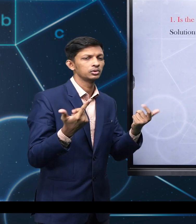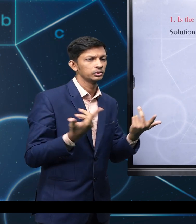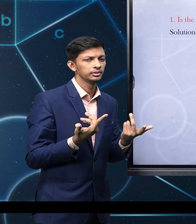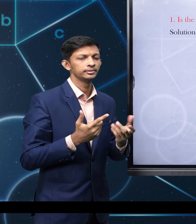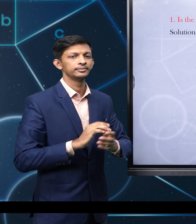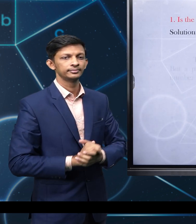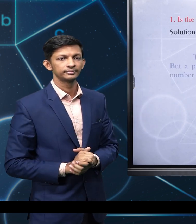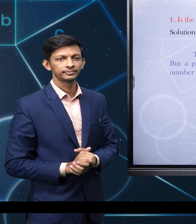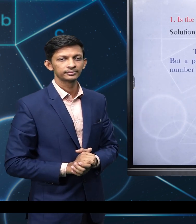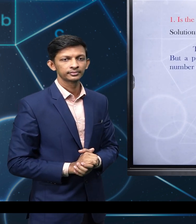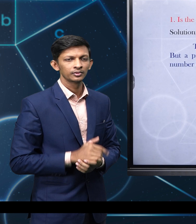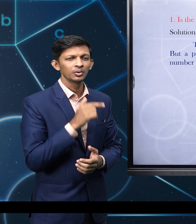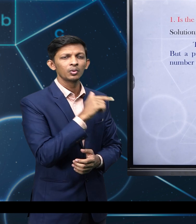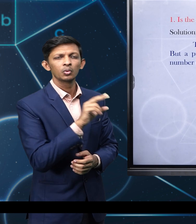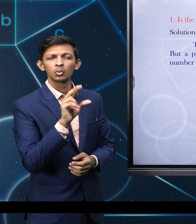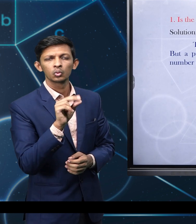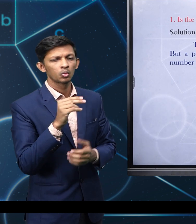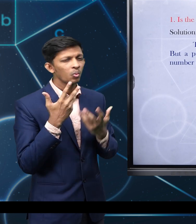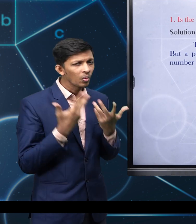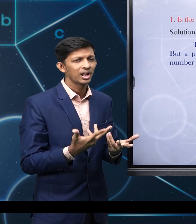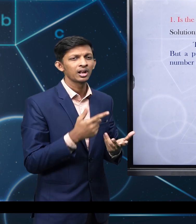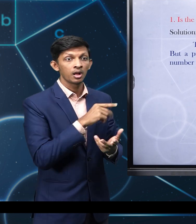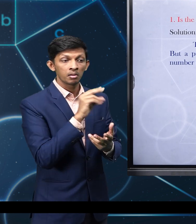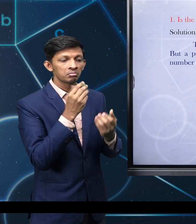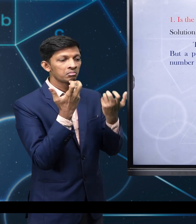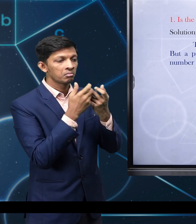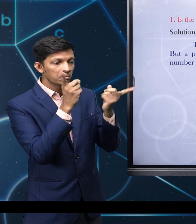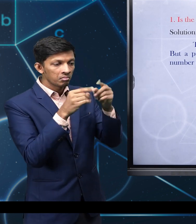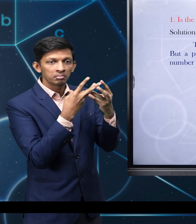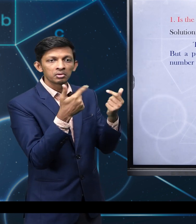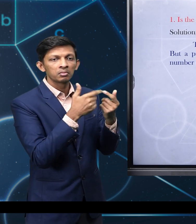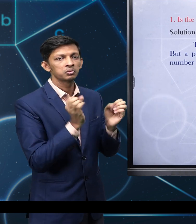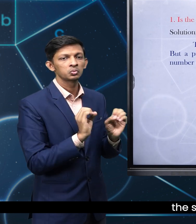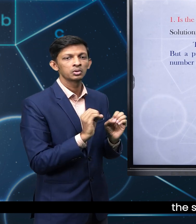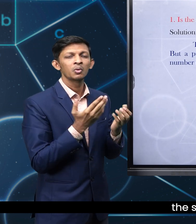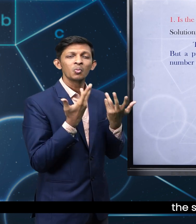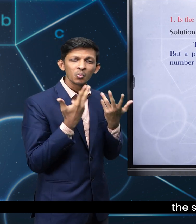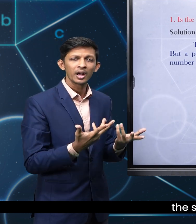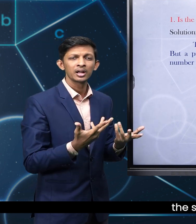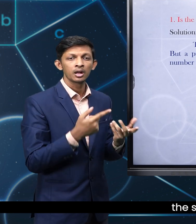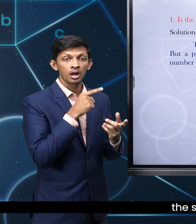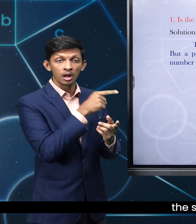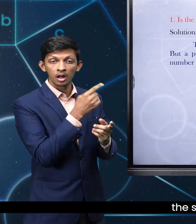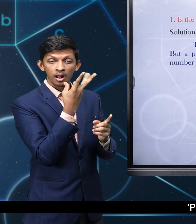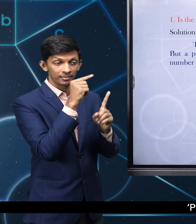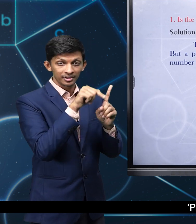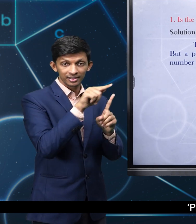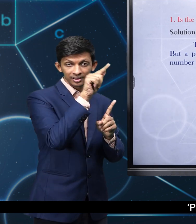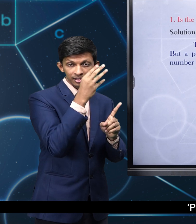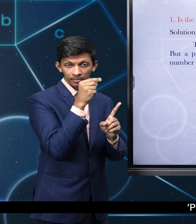Solution: no. Why? The square of a prime number p has at